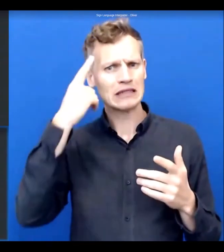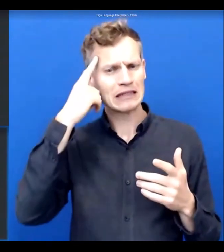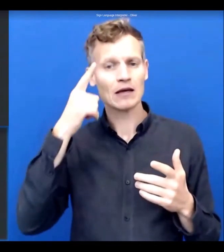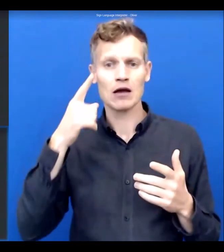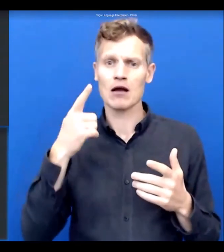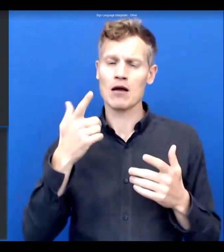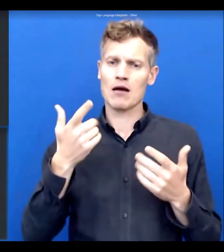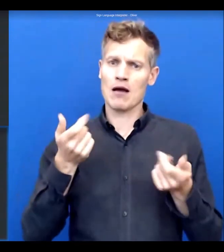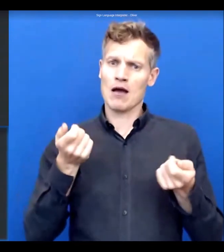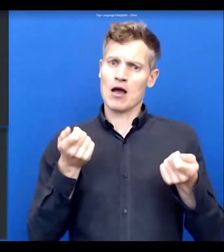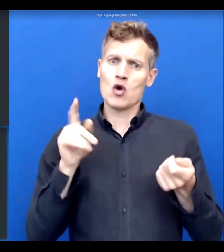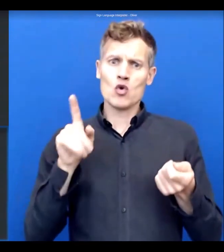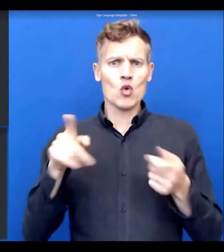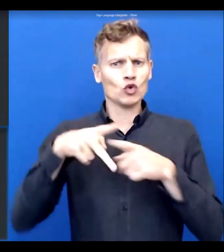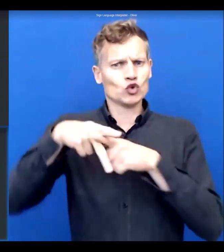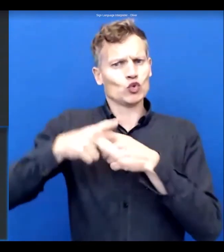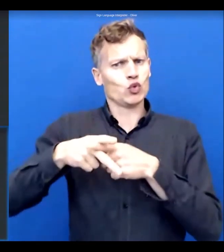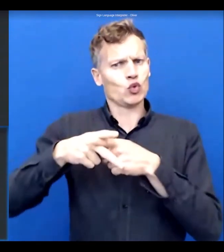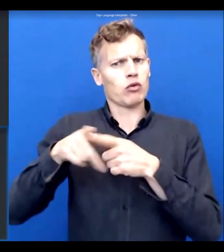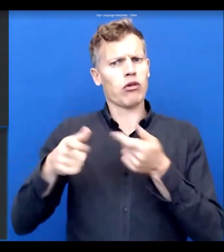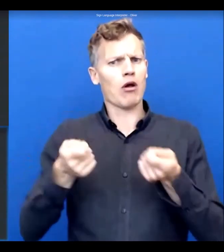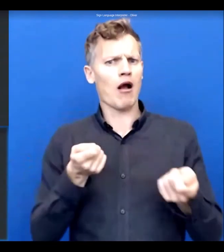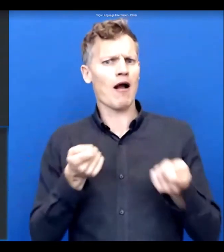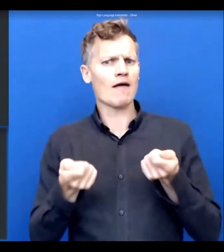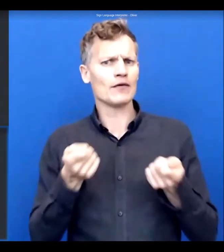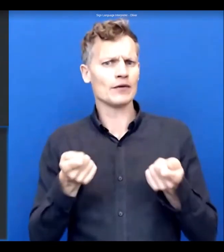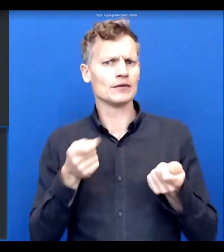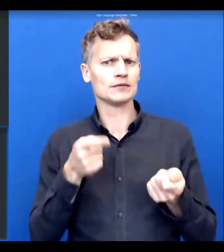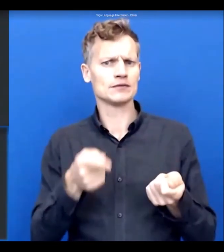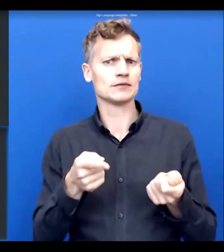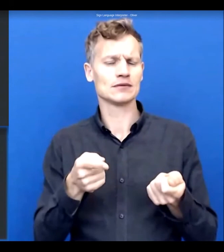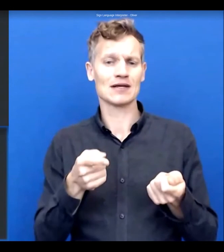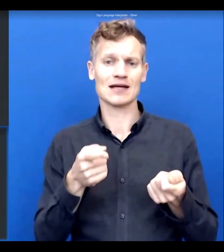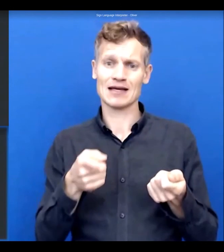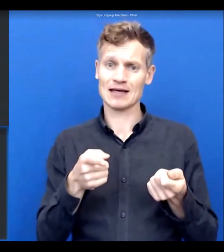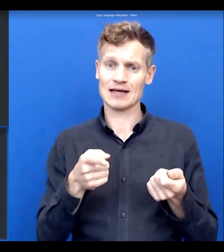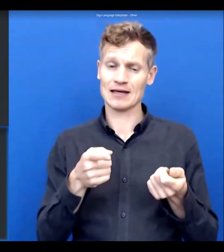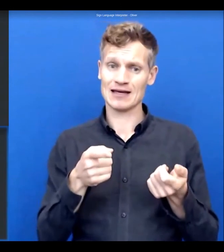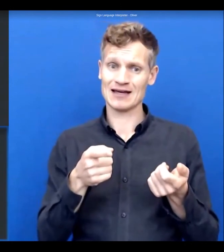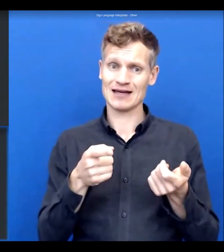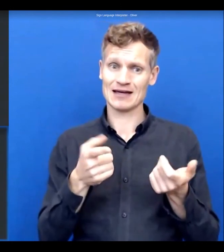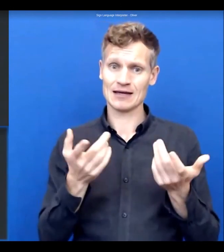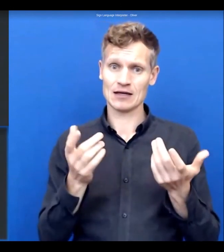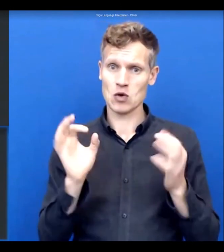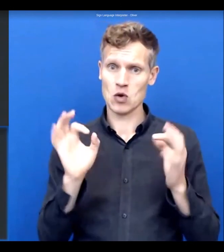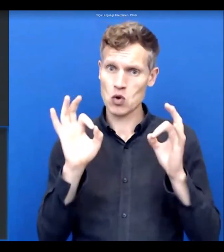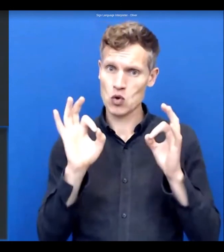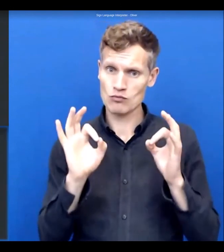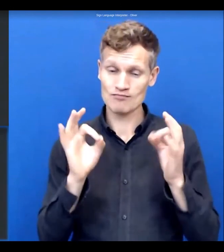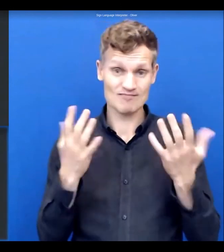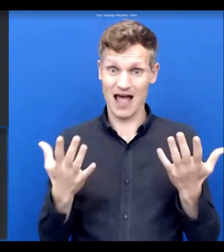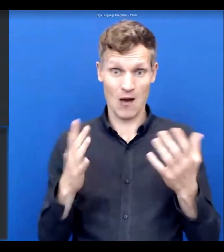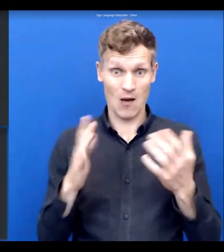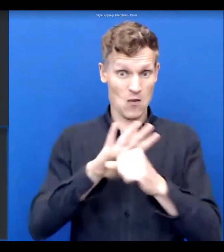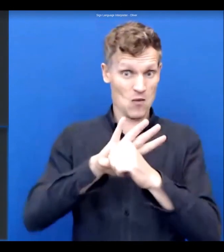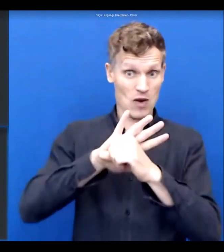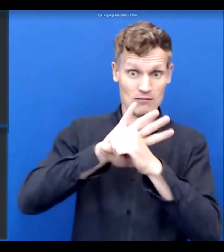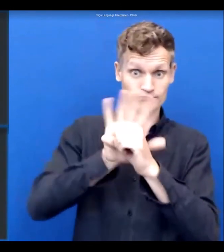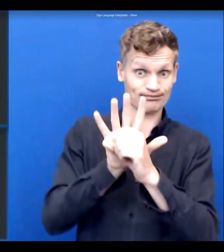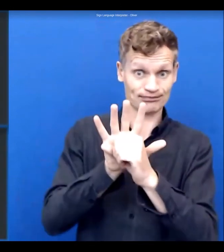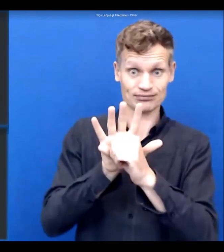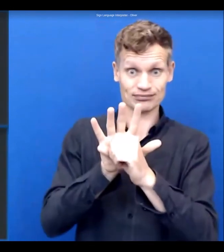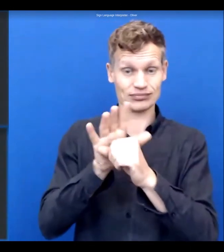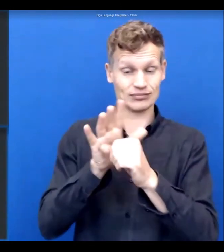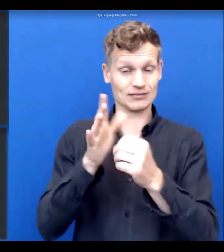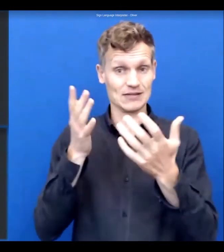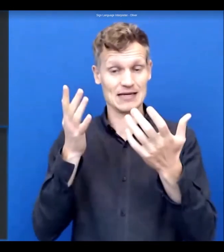you have described developed in the absence of the sanitary emergence, I think, is still